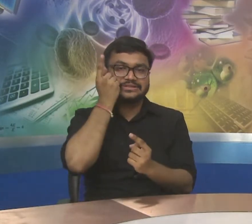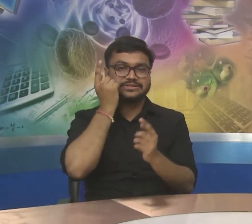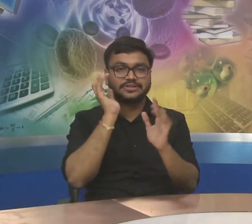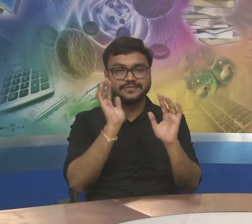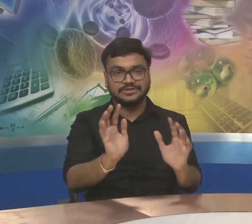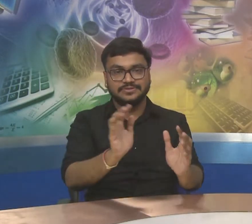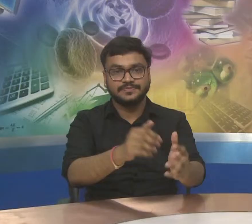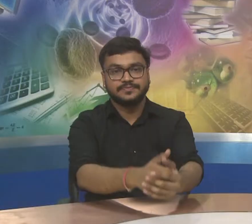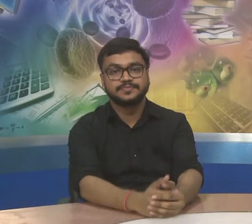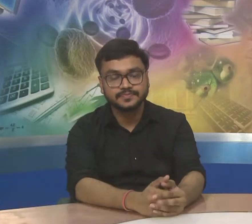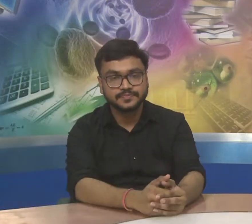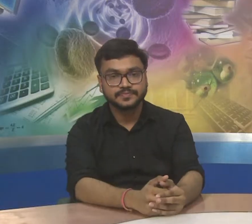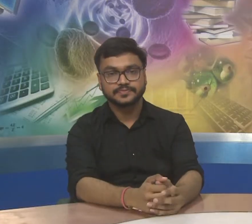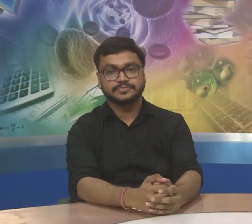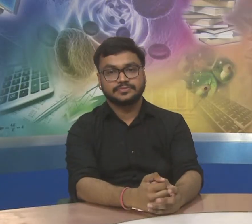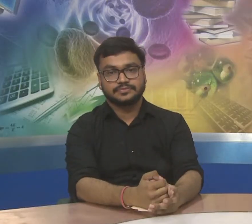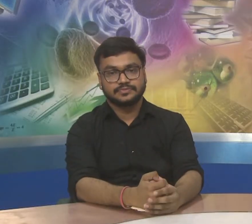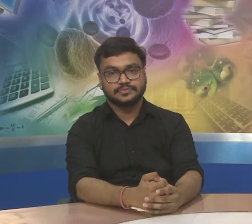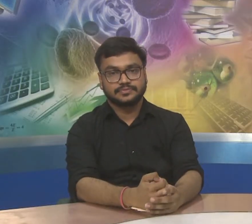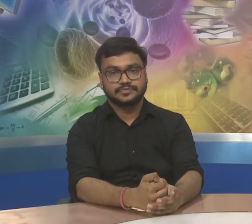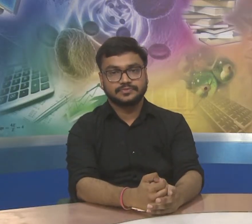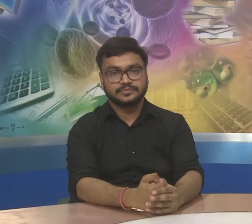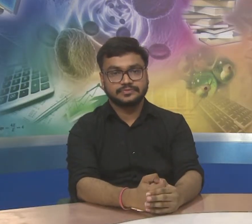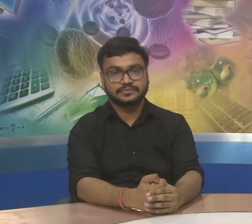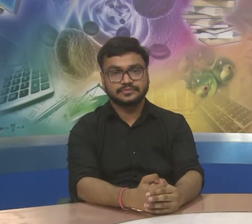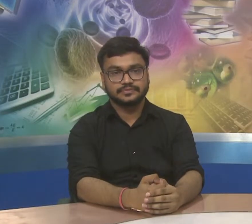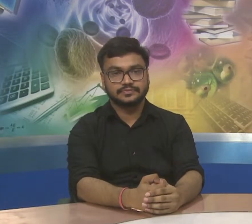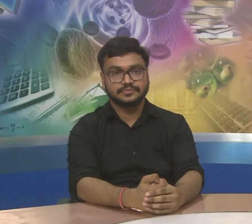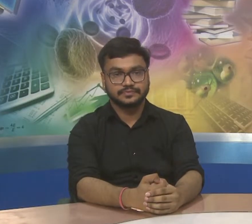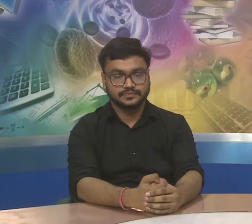possibly create life forms again.